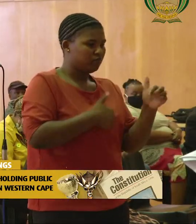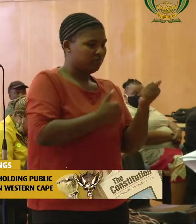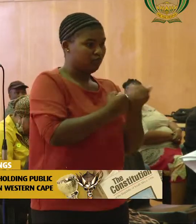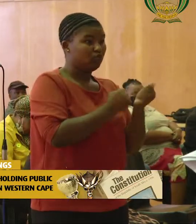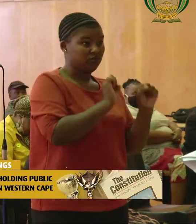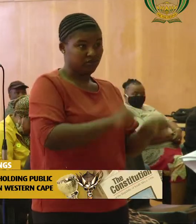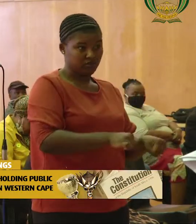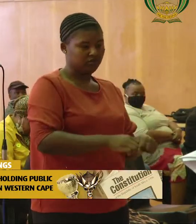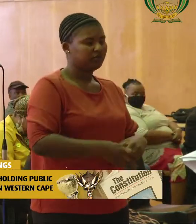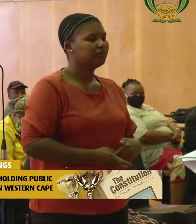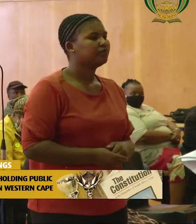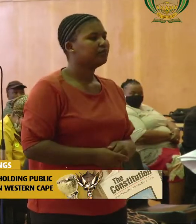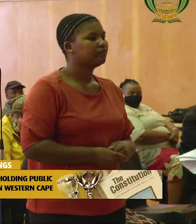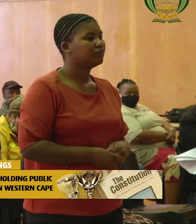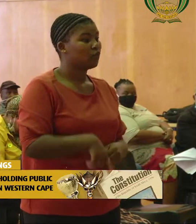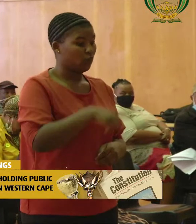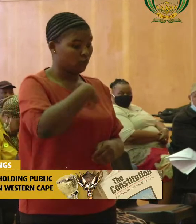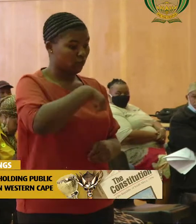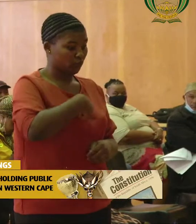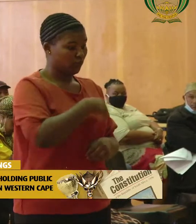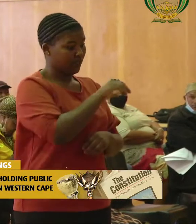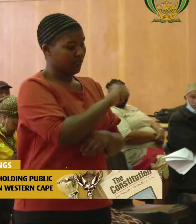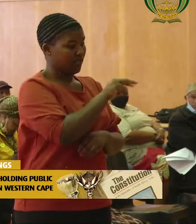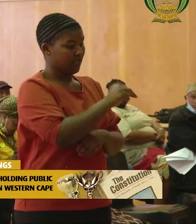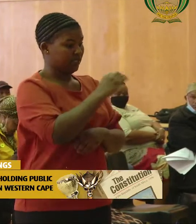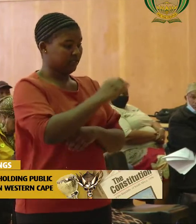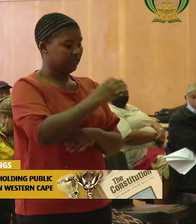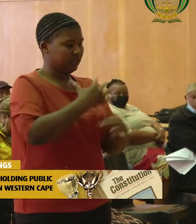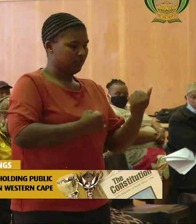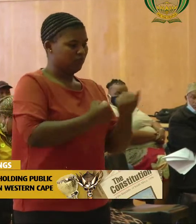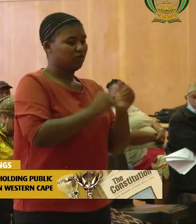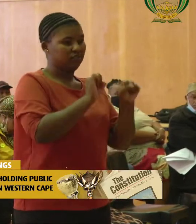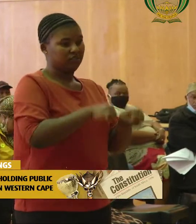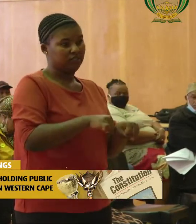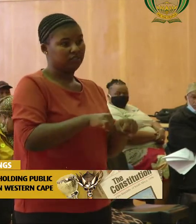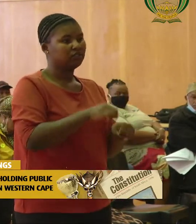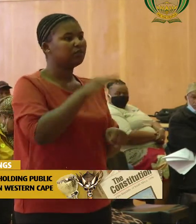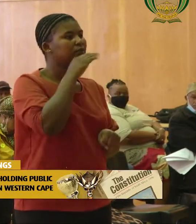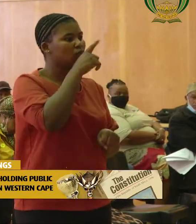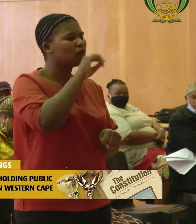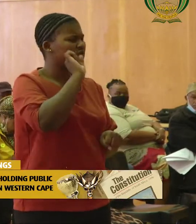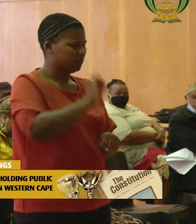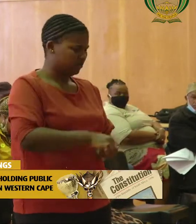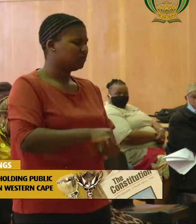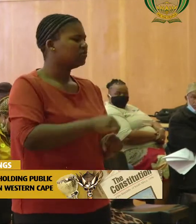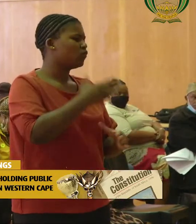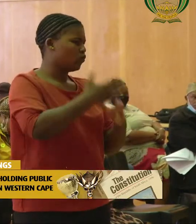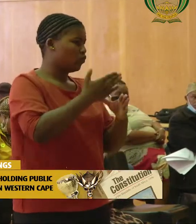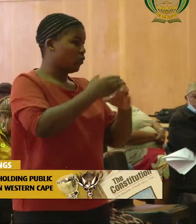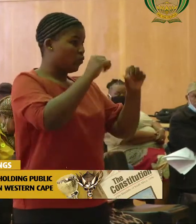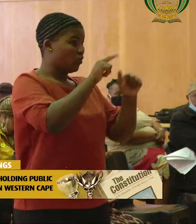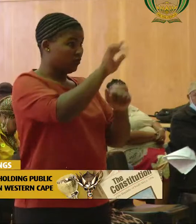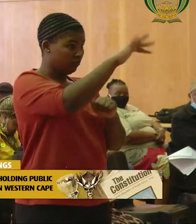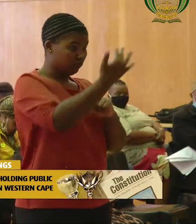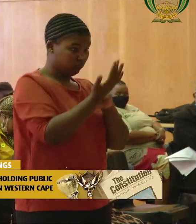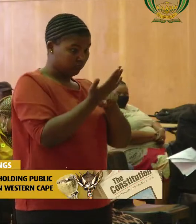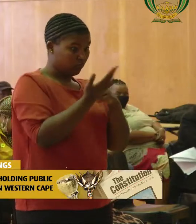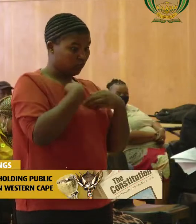siyawuxhasa singumbutho wesizwe, into yokubana usebenze ngohlobo nozana nawo ngawo.